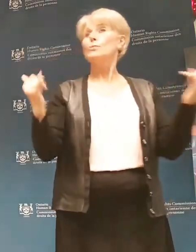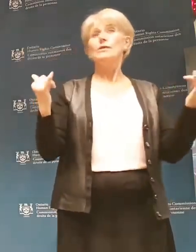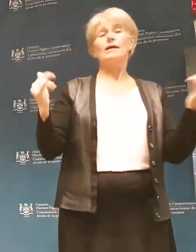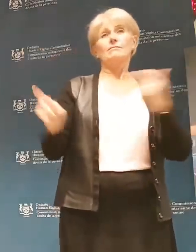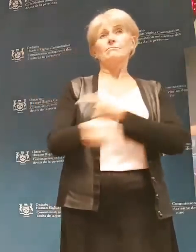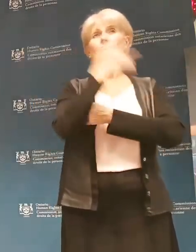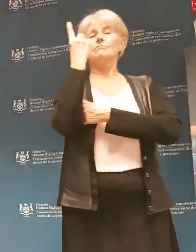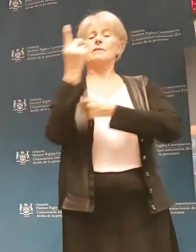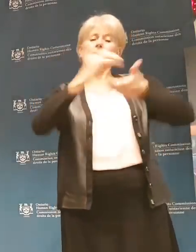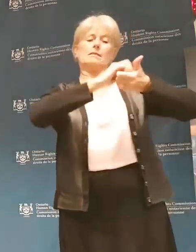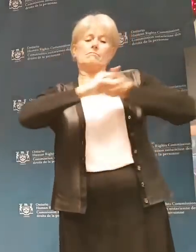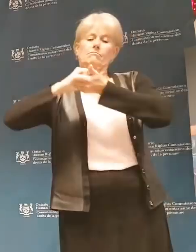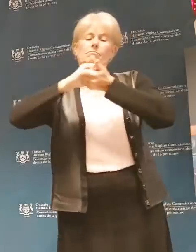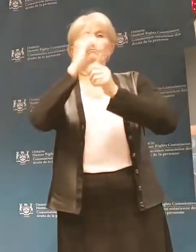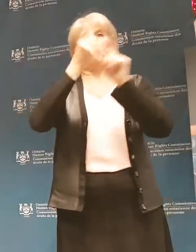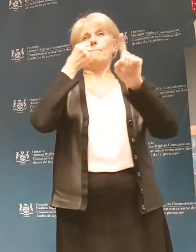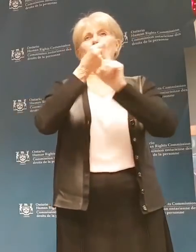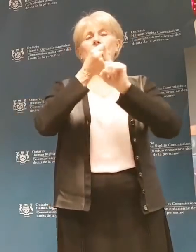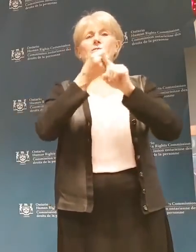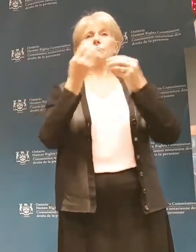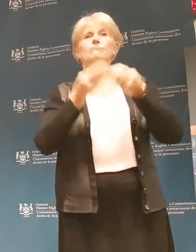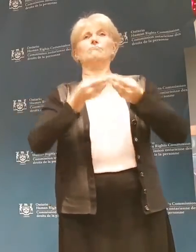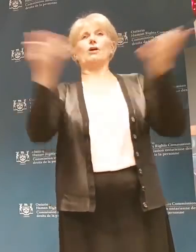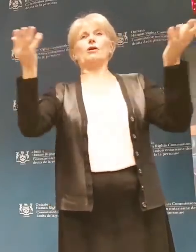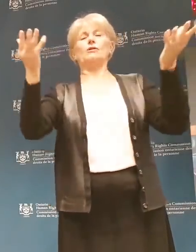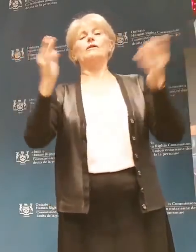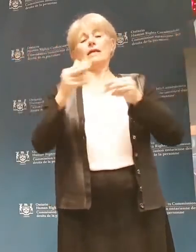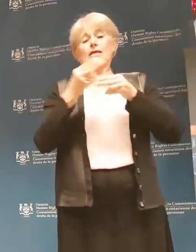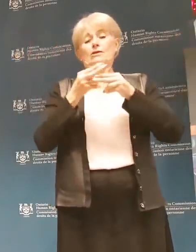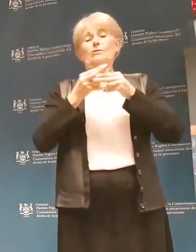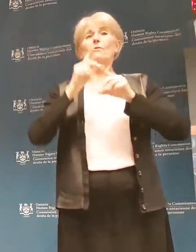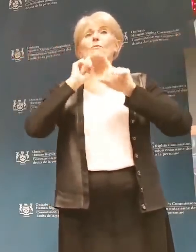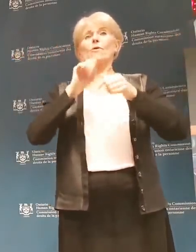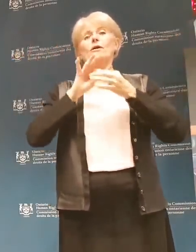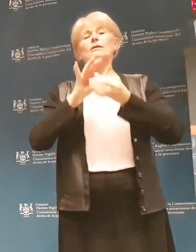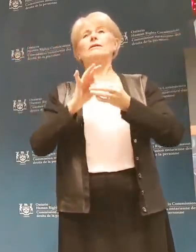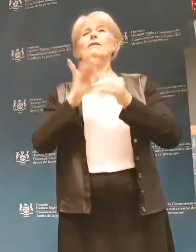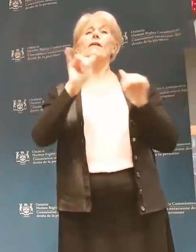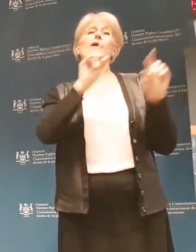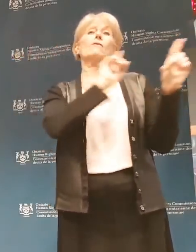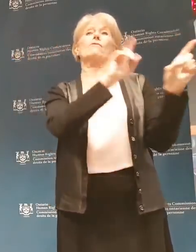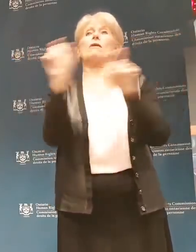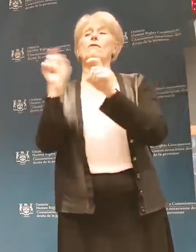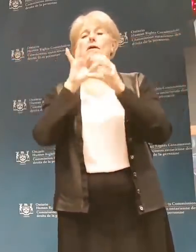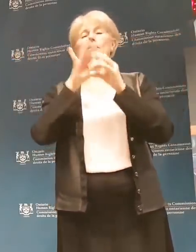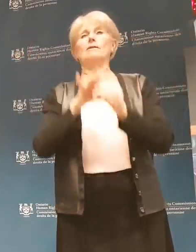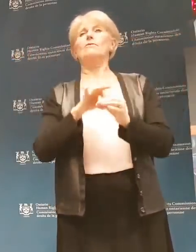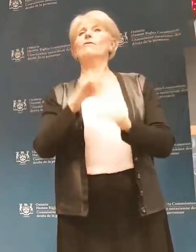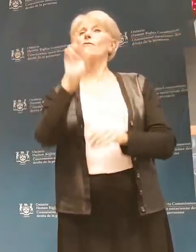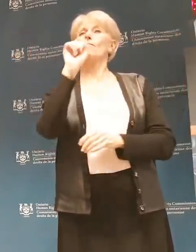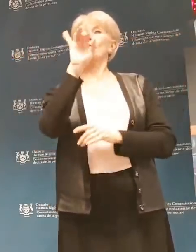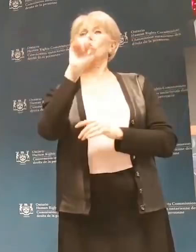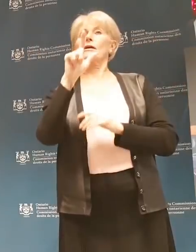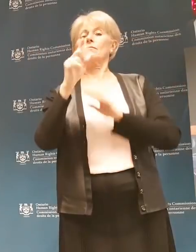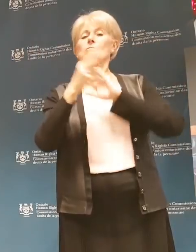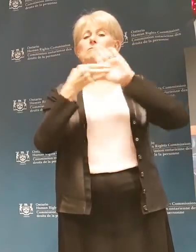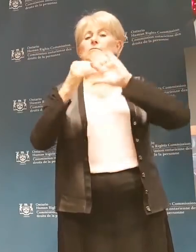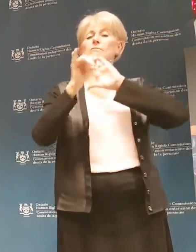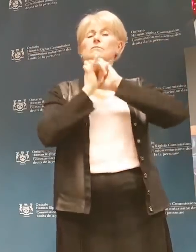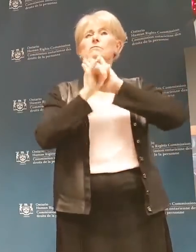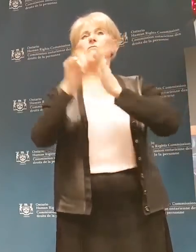A Collective Impact, the Commission's interim report on its inquiry into racial profiling and